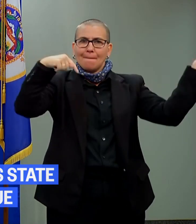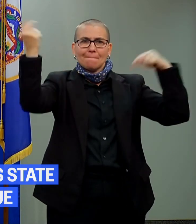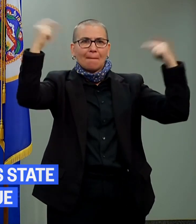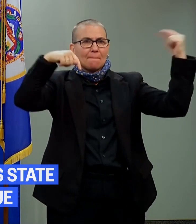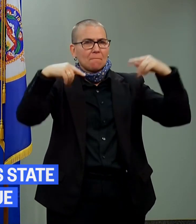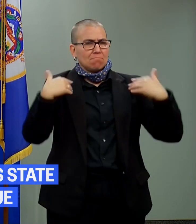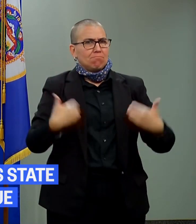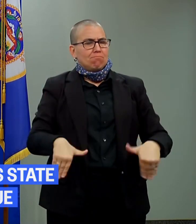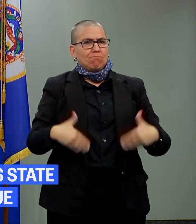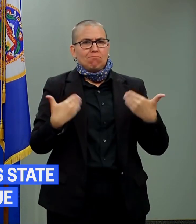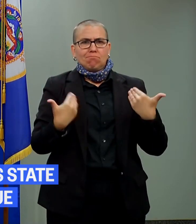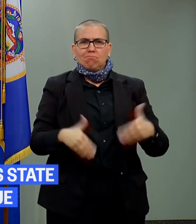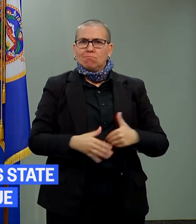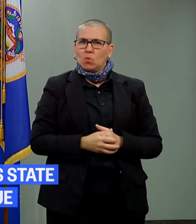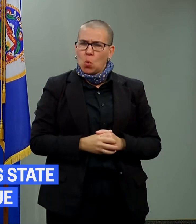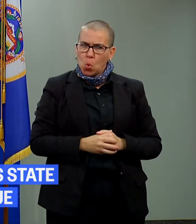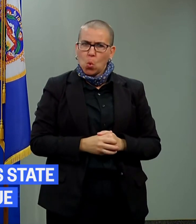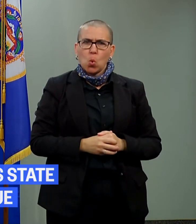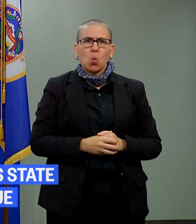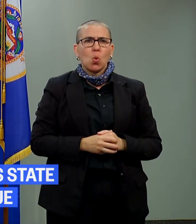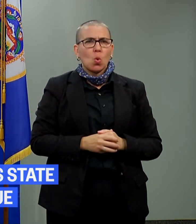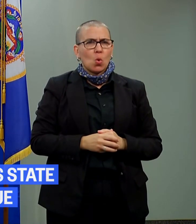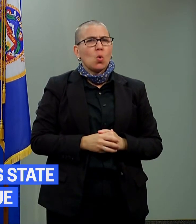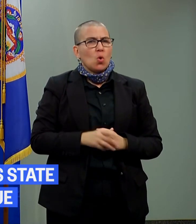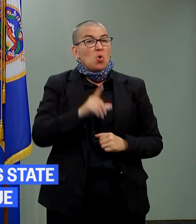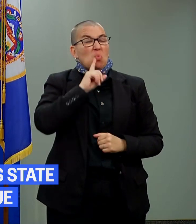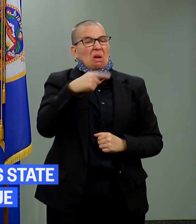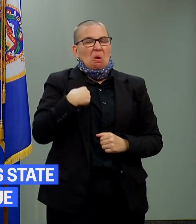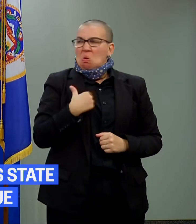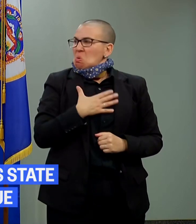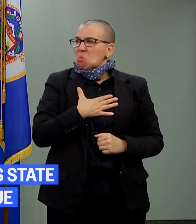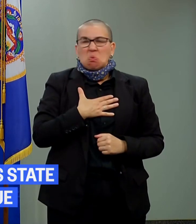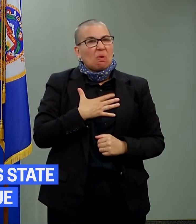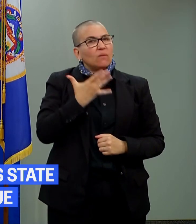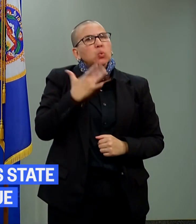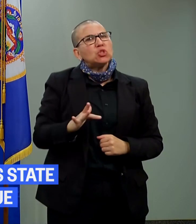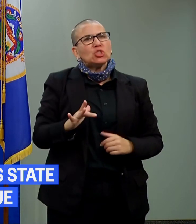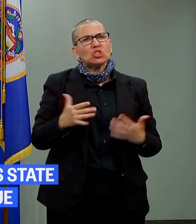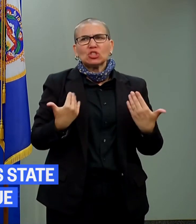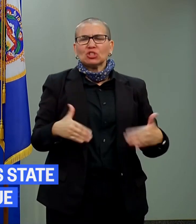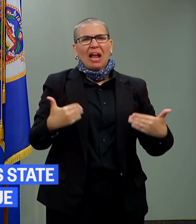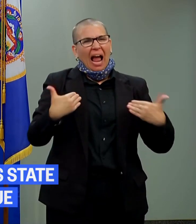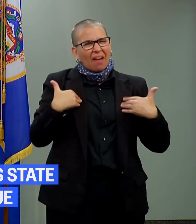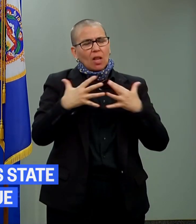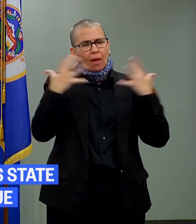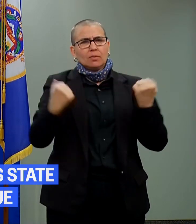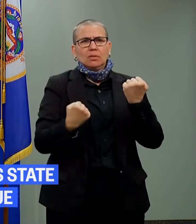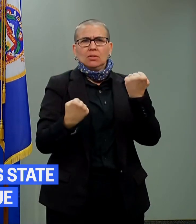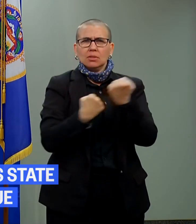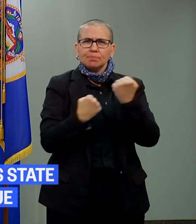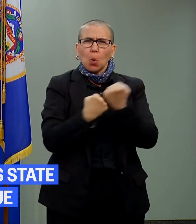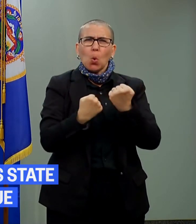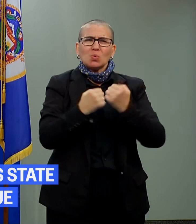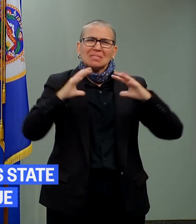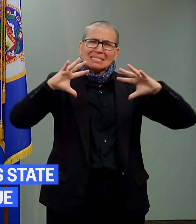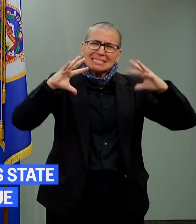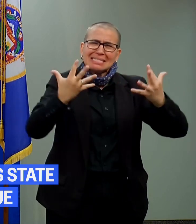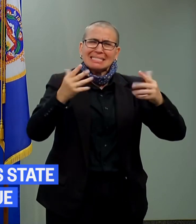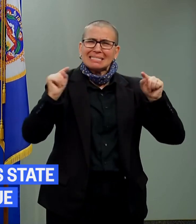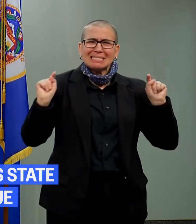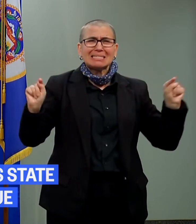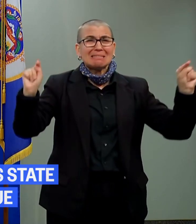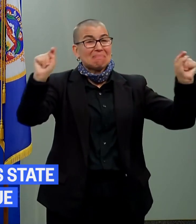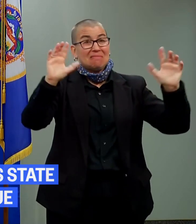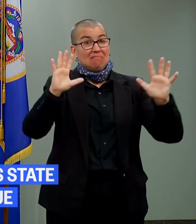we were really very, very fortunate. And I'll take good luck over most everything